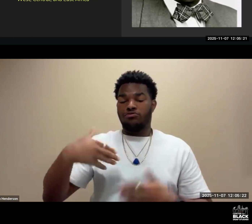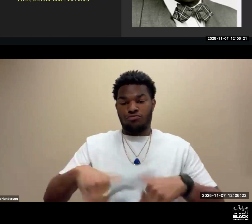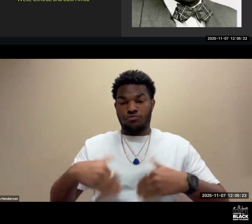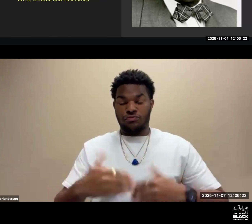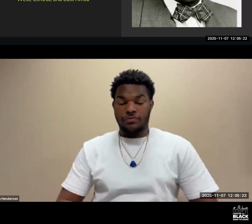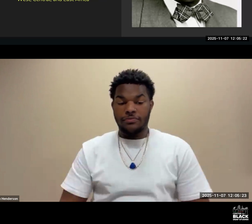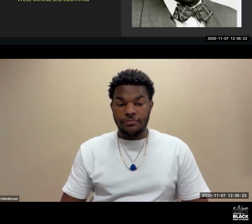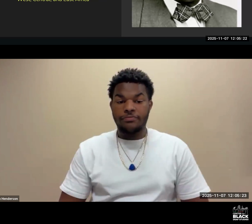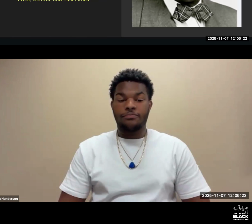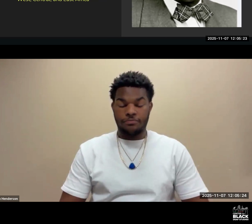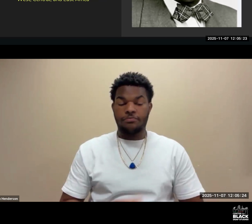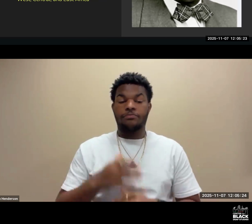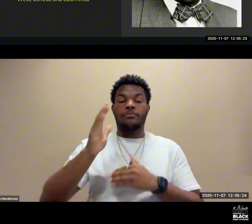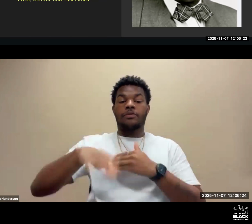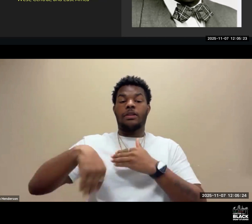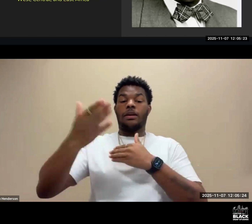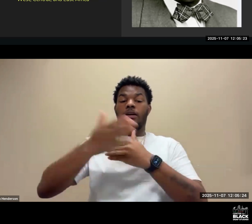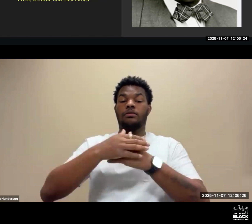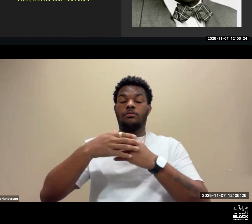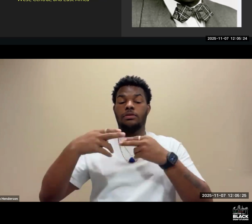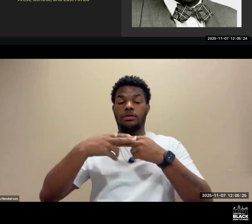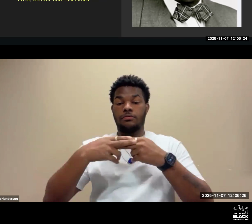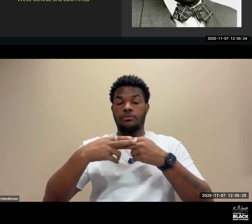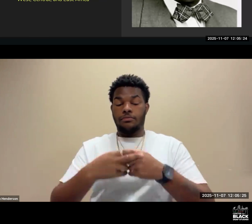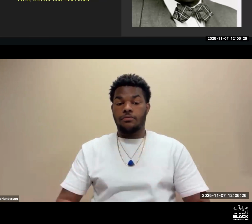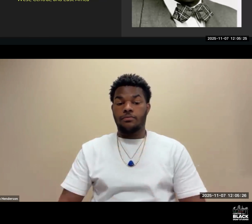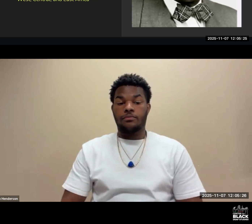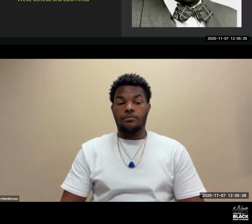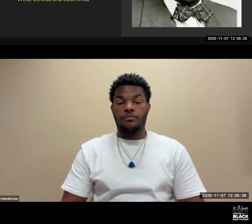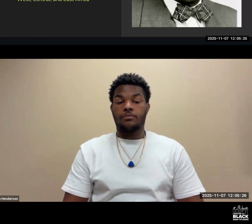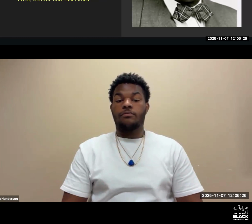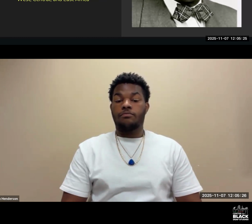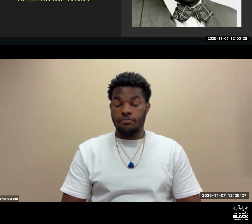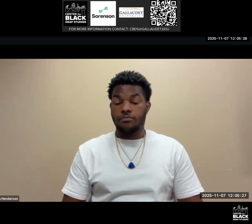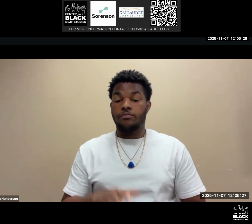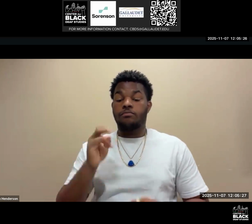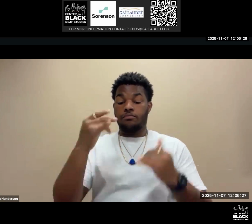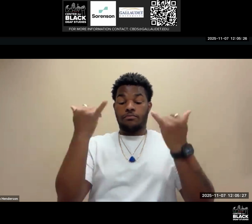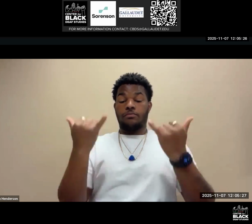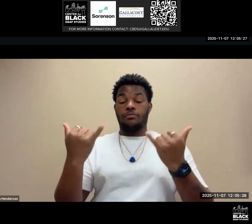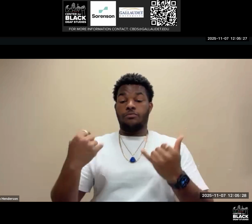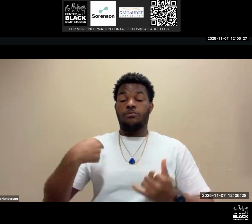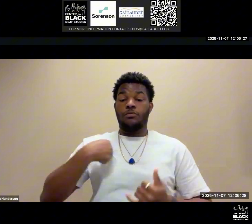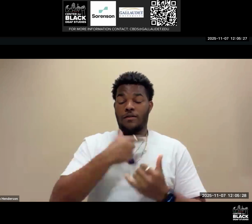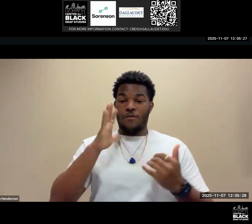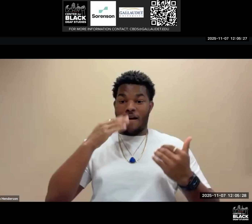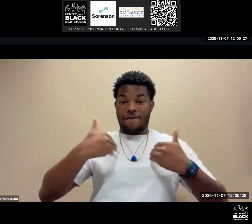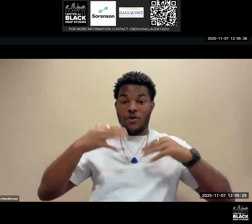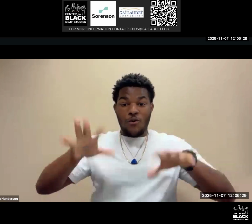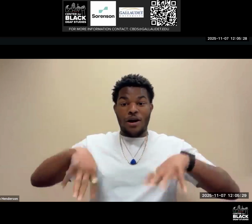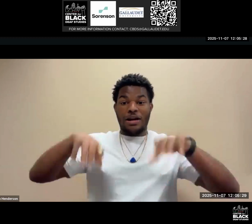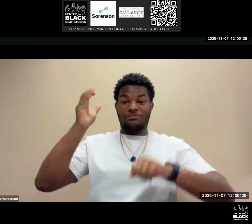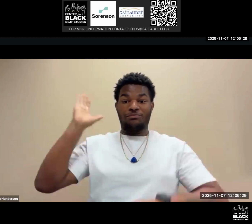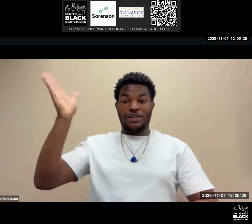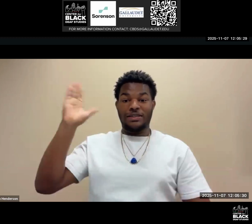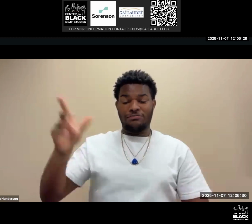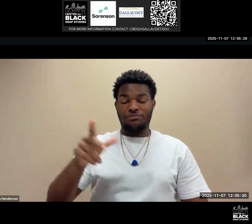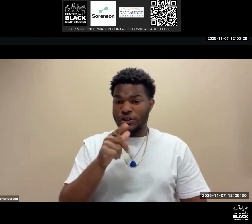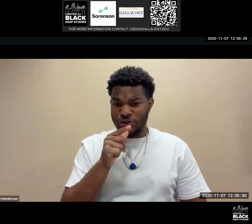I definitely look up to him as a role model. Next slide. Here are some